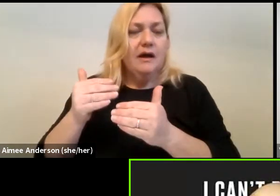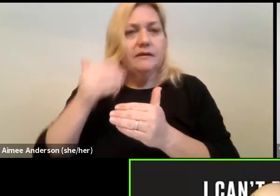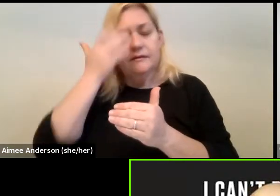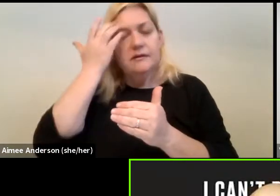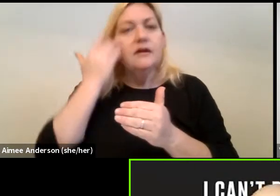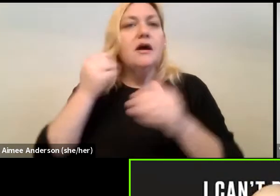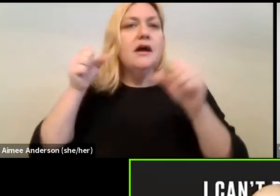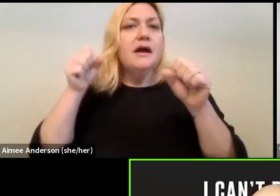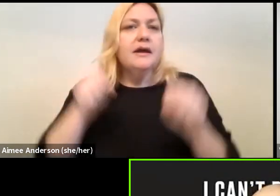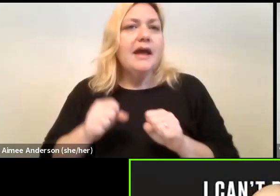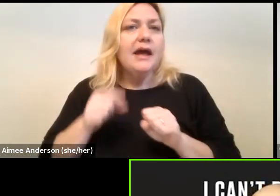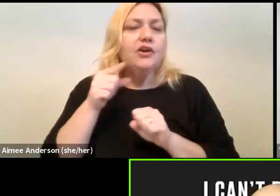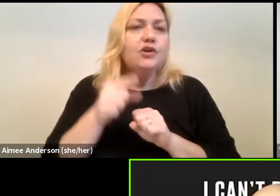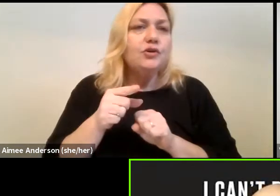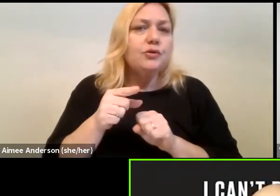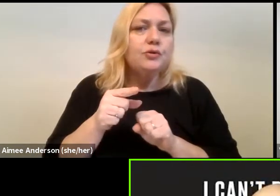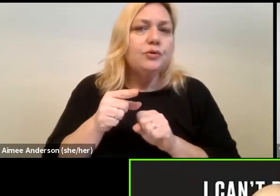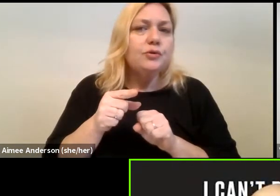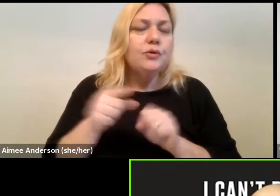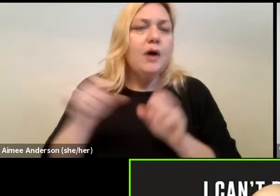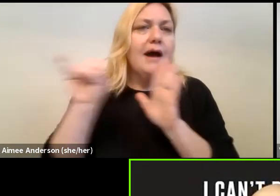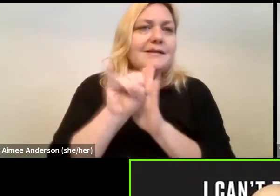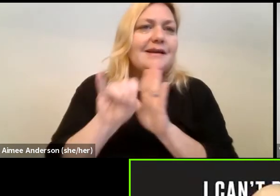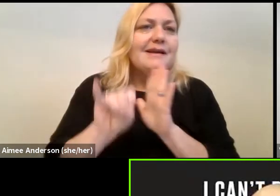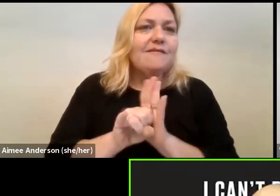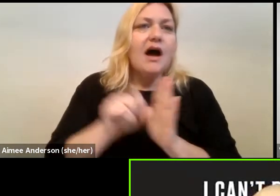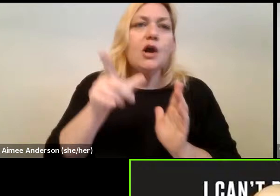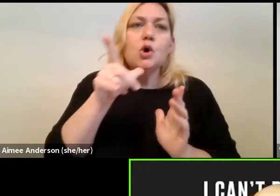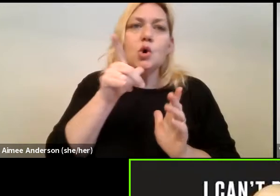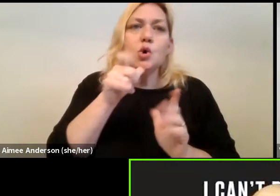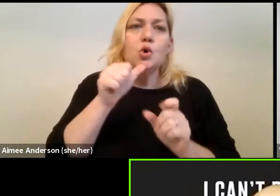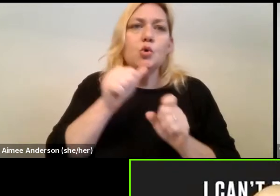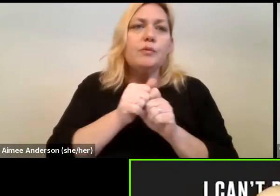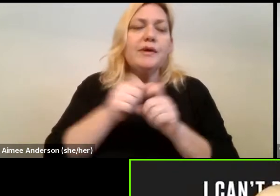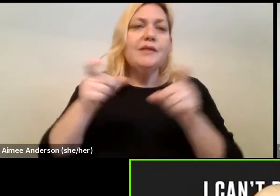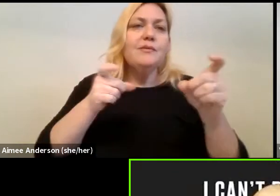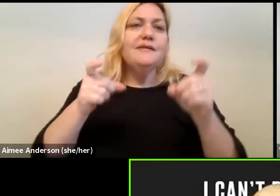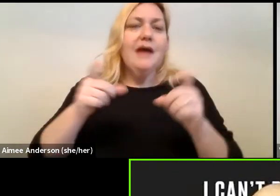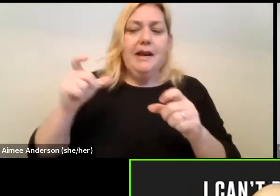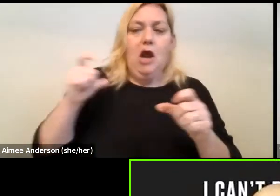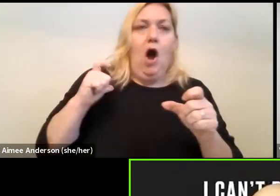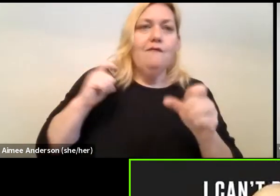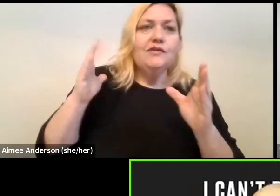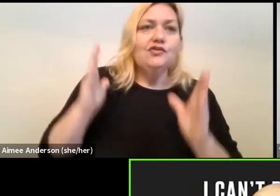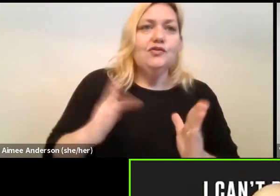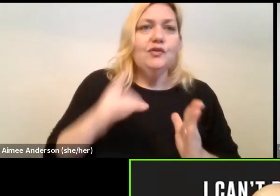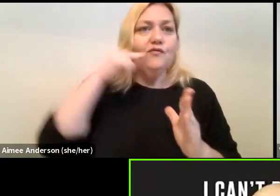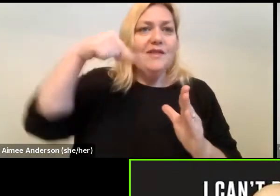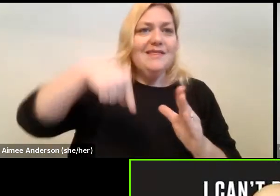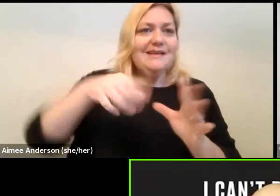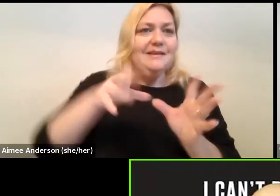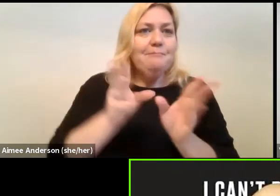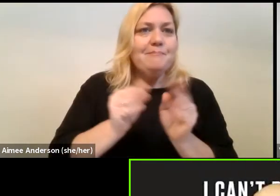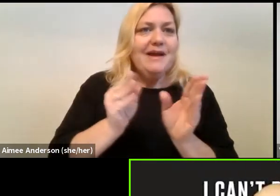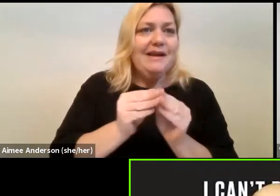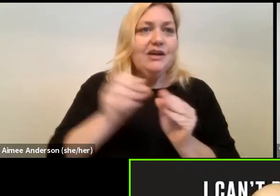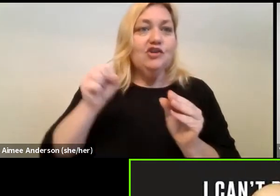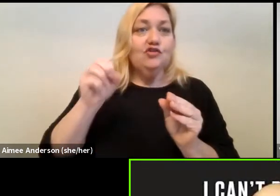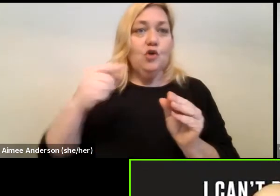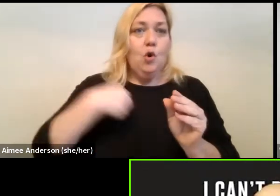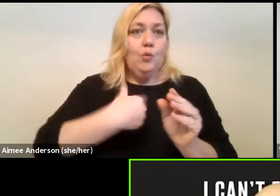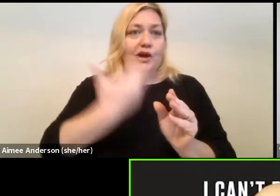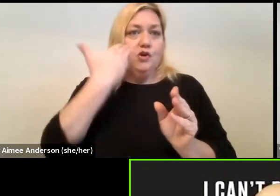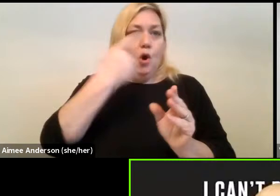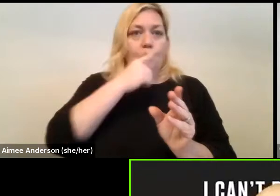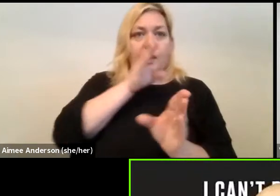can you identify who will be the presiding officer for this meeting. So this way we know where we